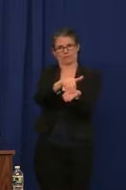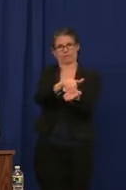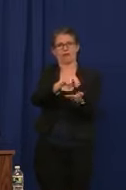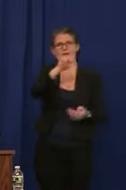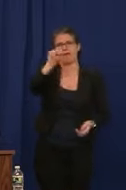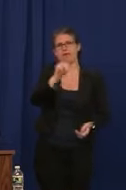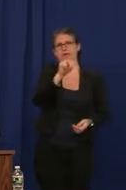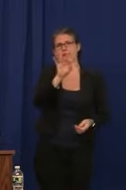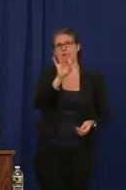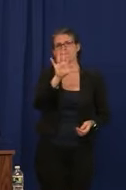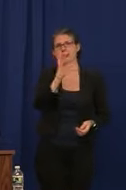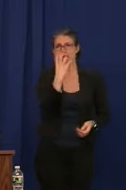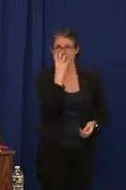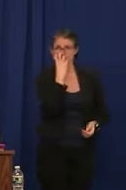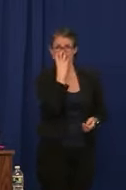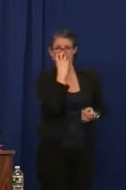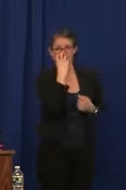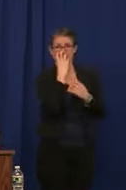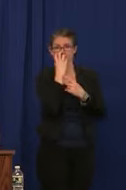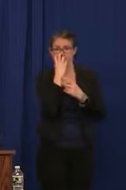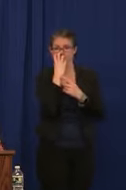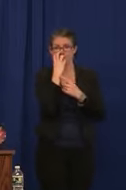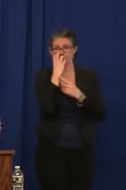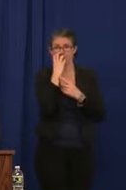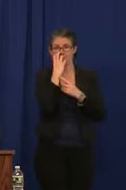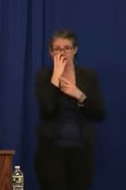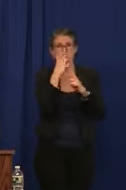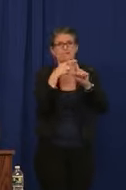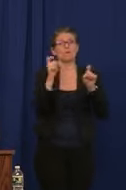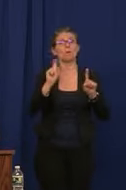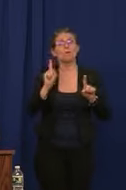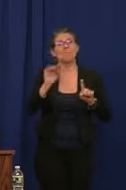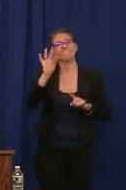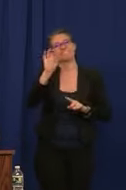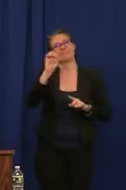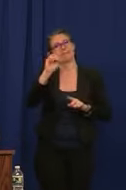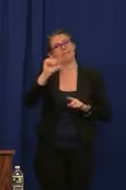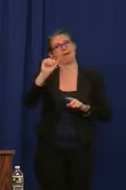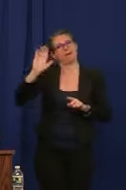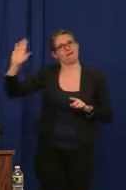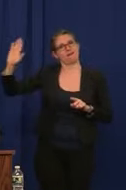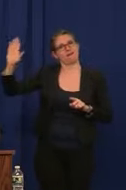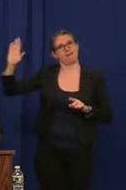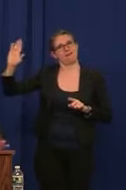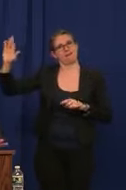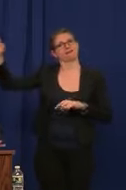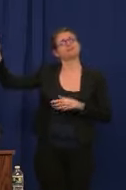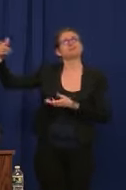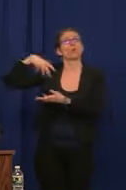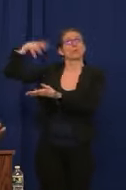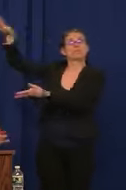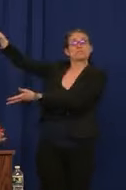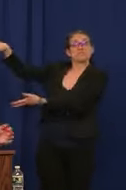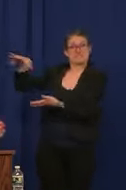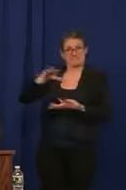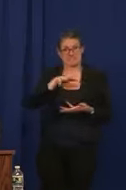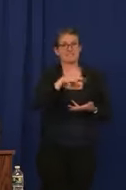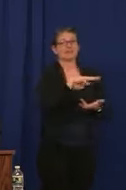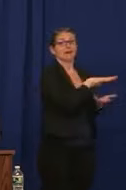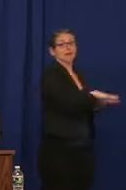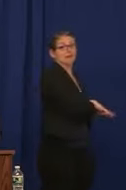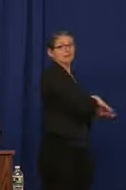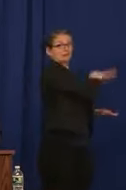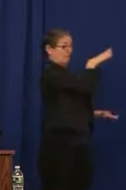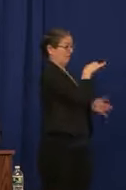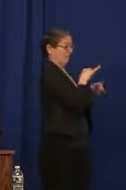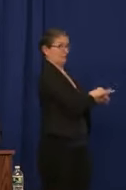received from FEMA just yesterday. Those are being added to our inventory and will soon be shipped out as more